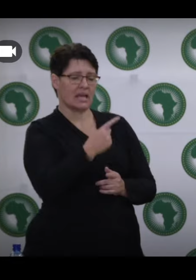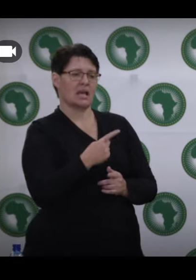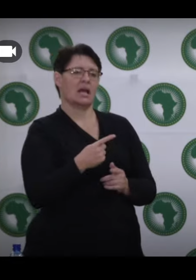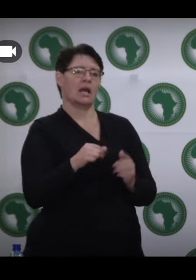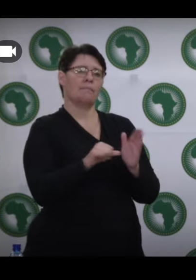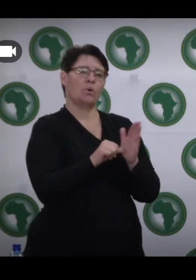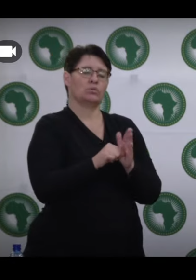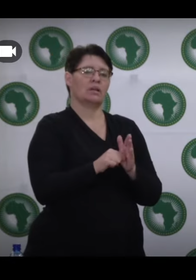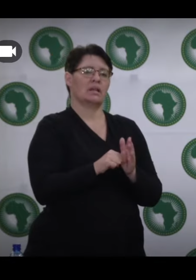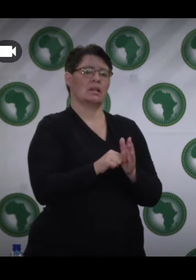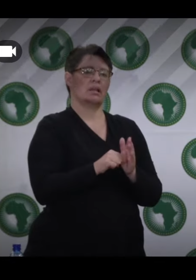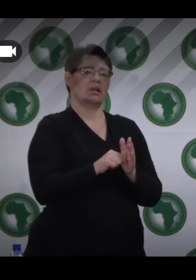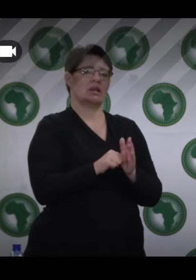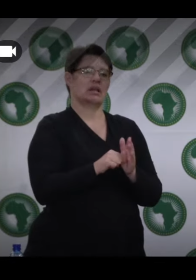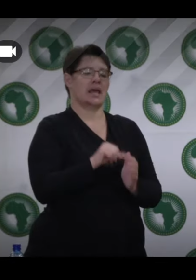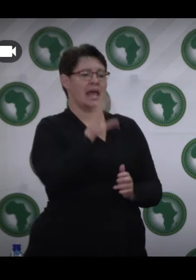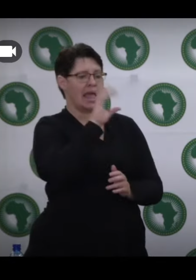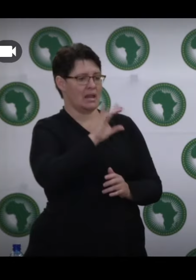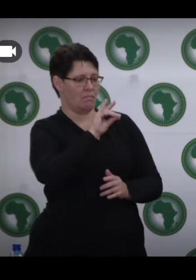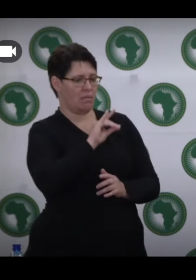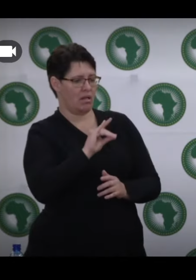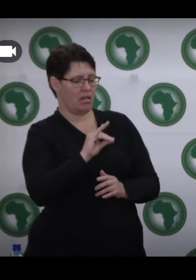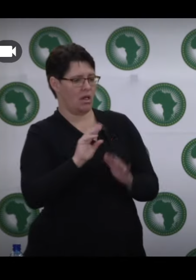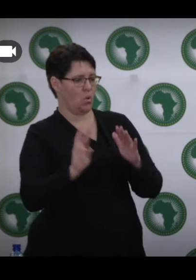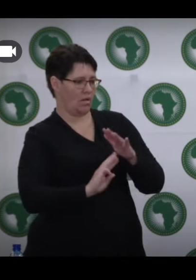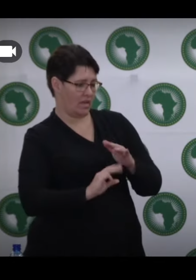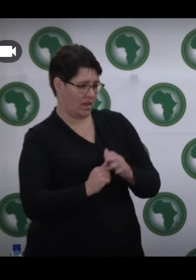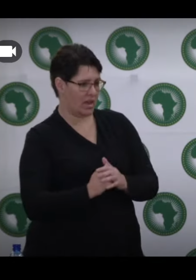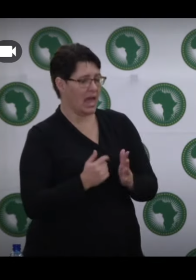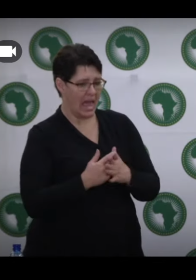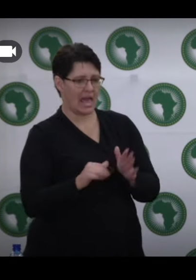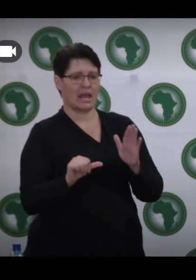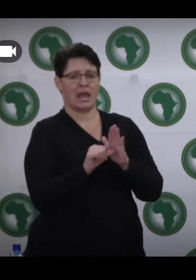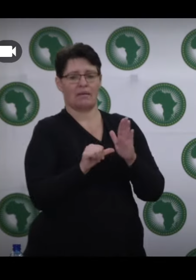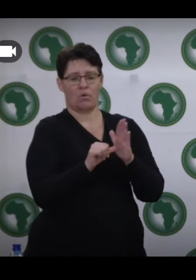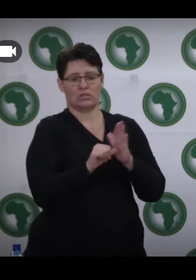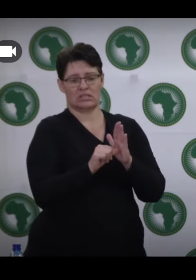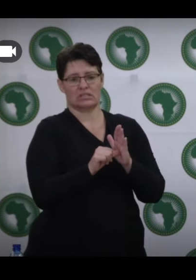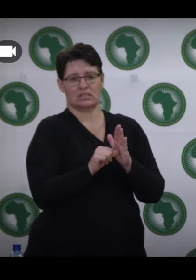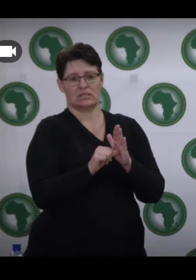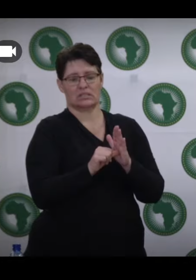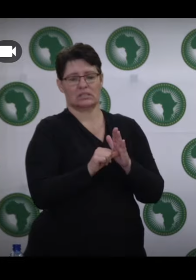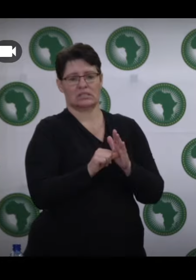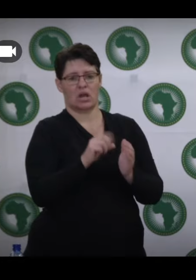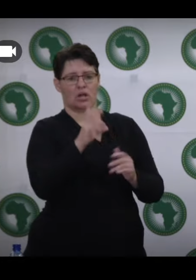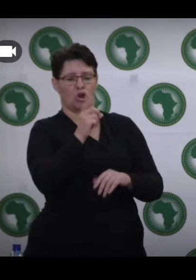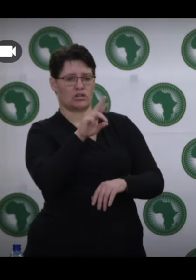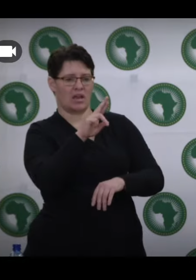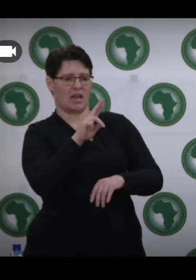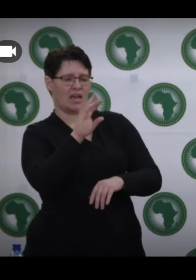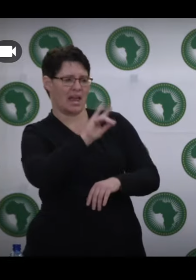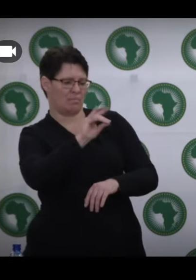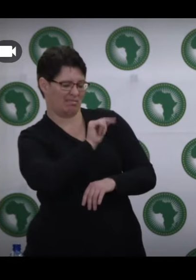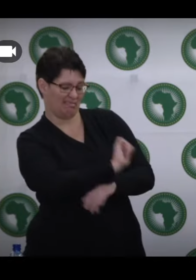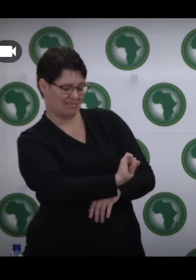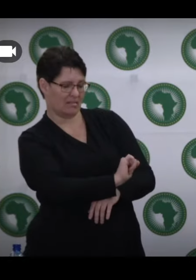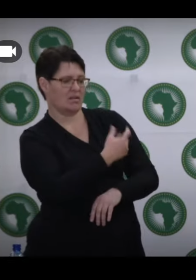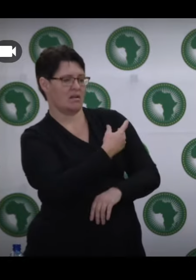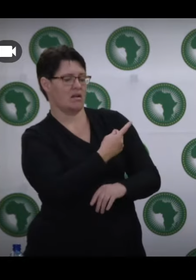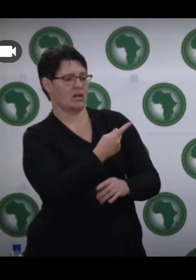essential animal welfare and emergency veterinary services. We'll also be looking at